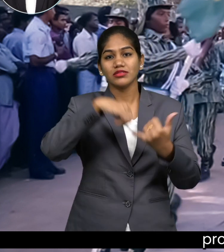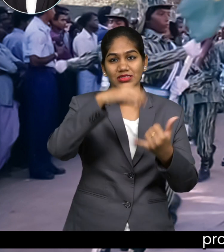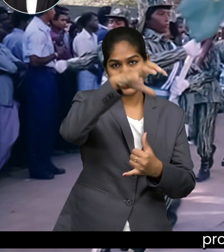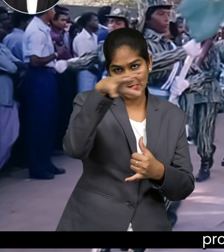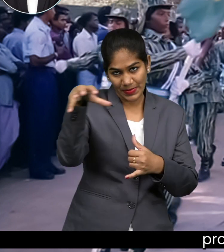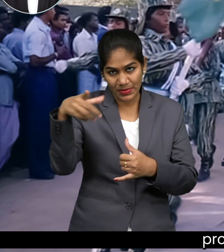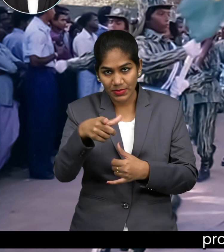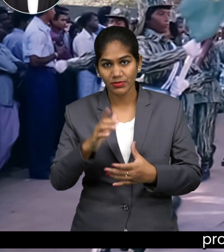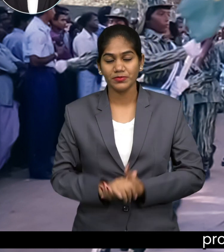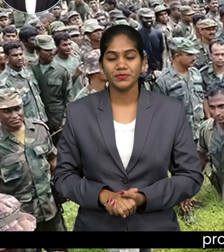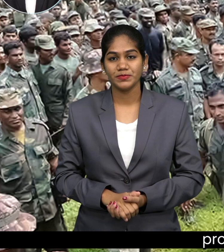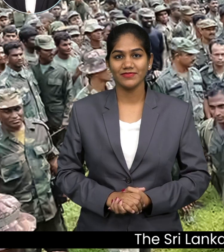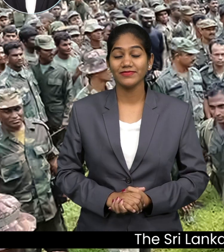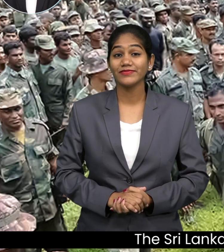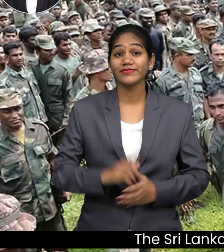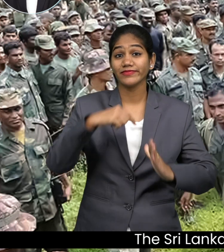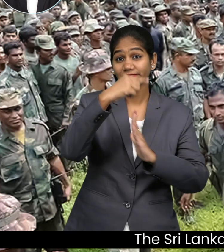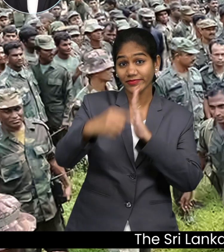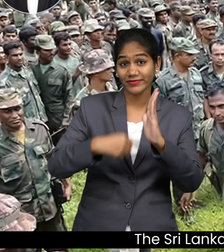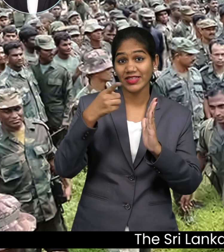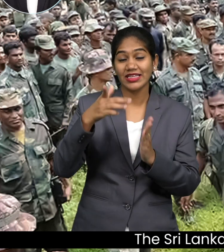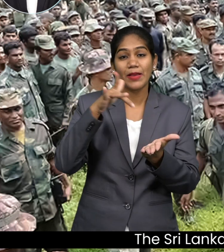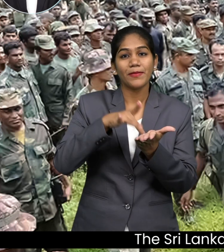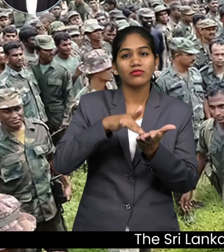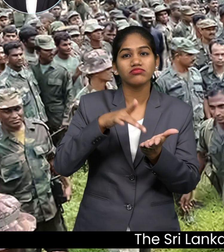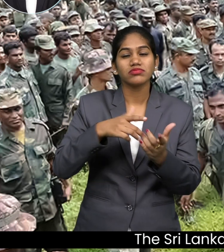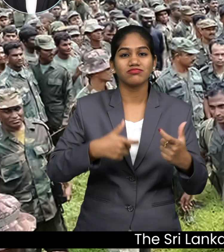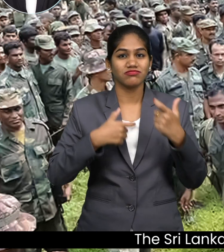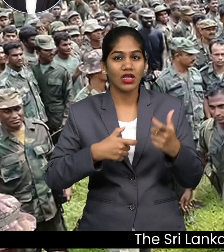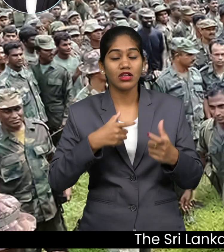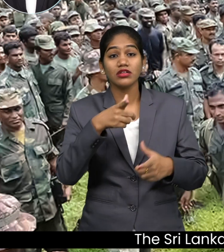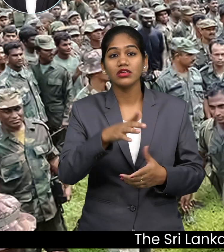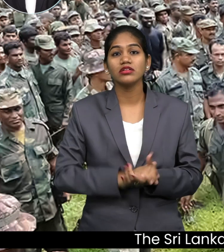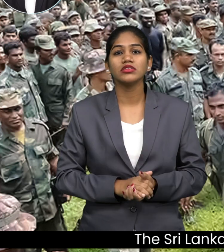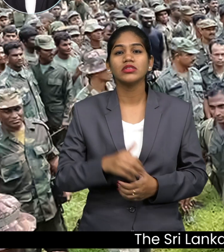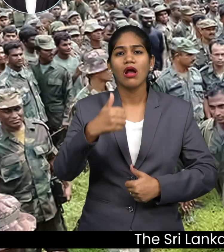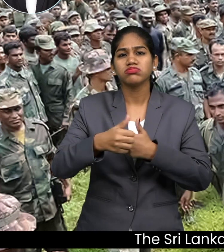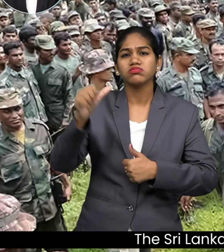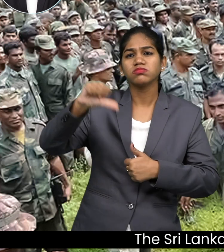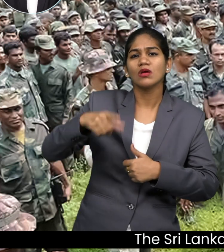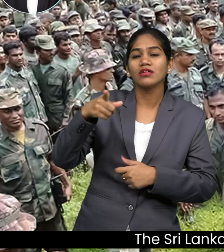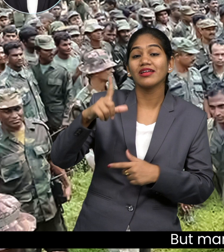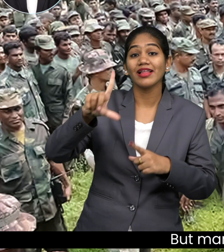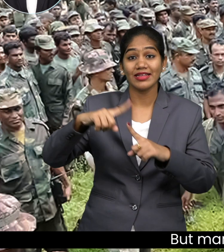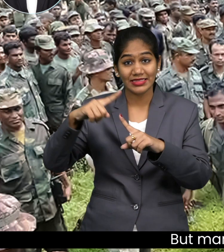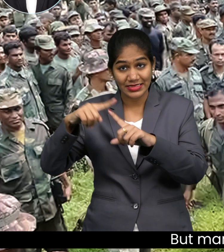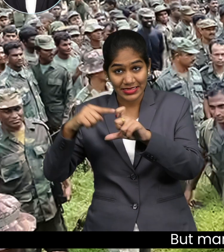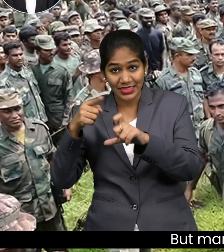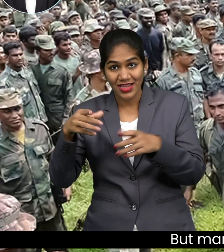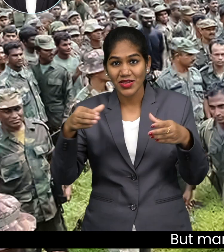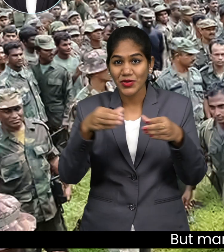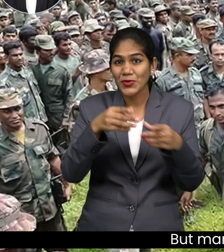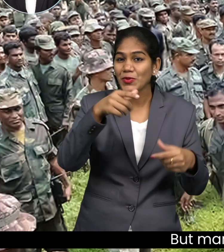Colony. The Sri Lankan army defeated the LTTE. But